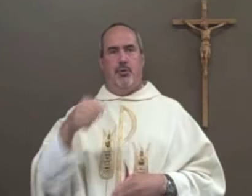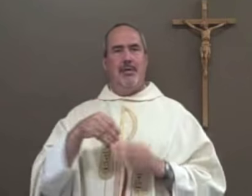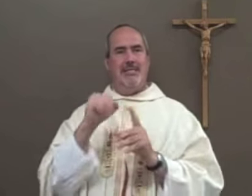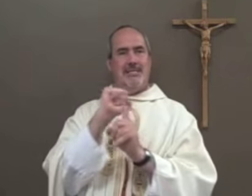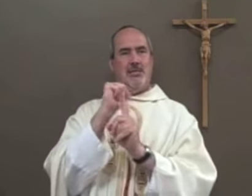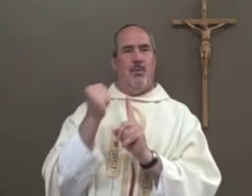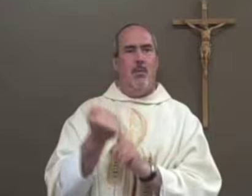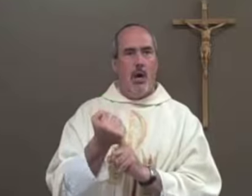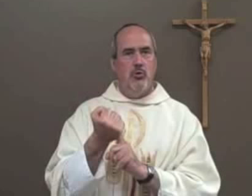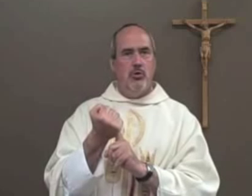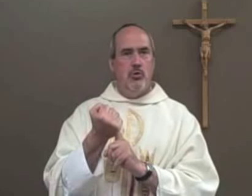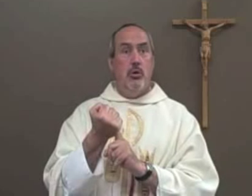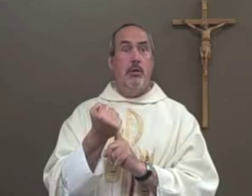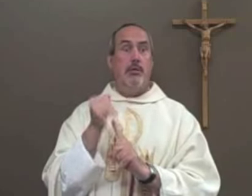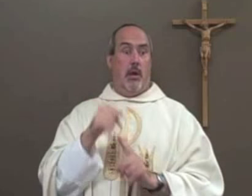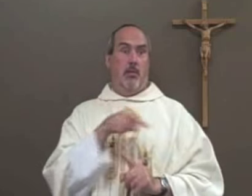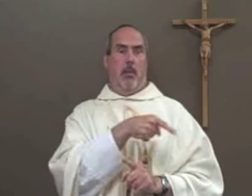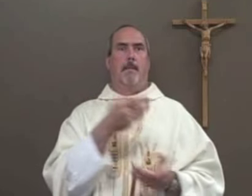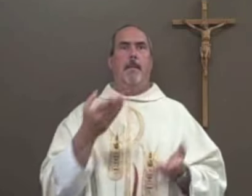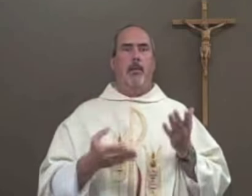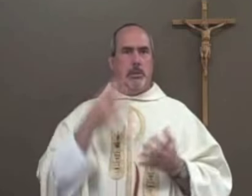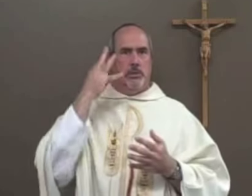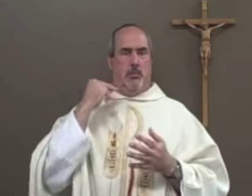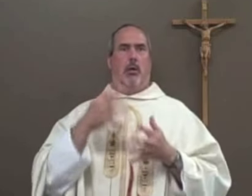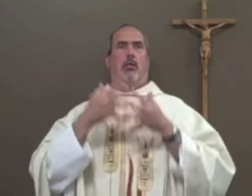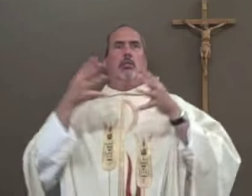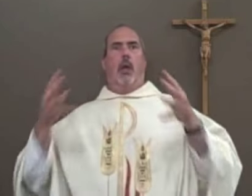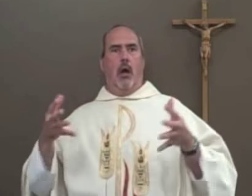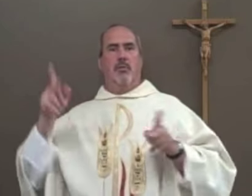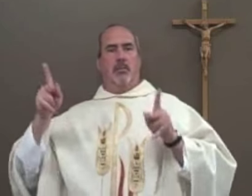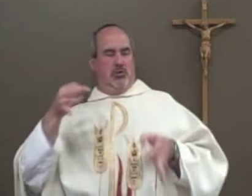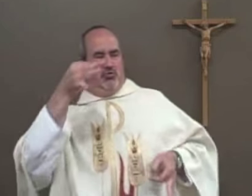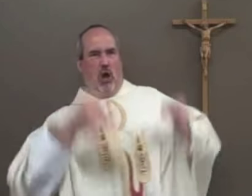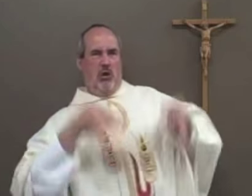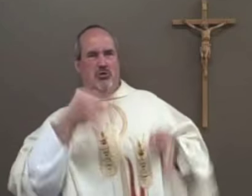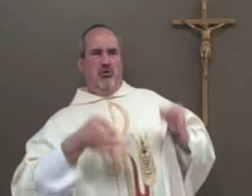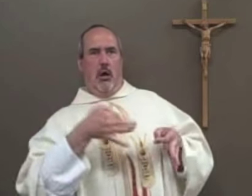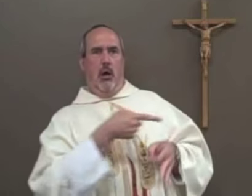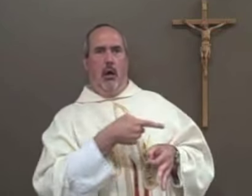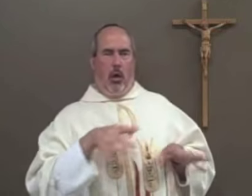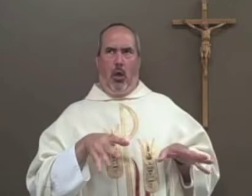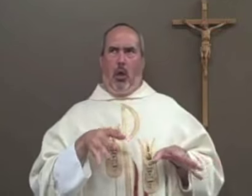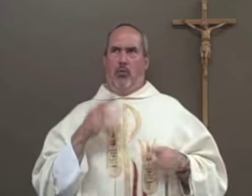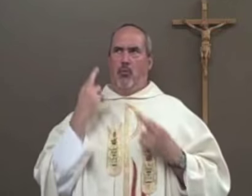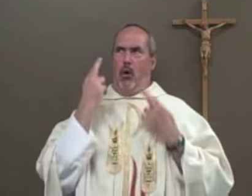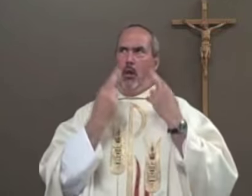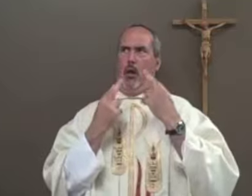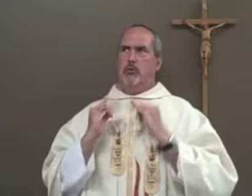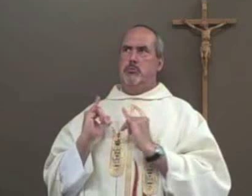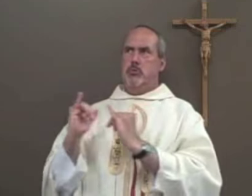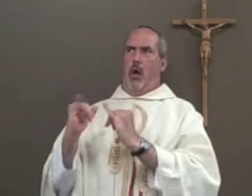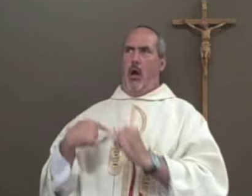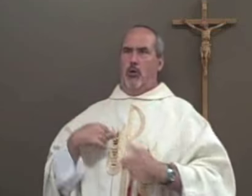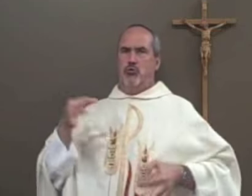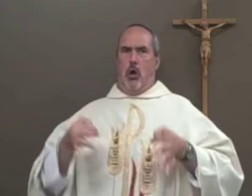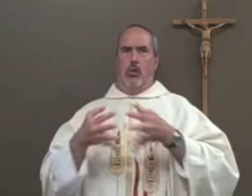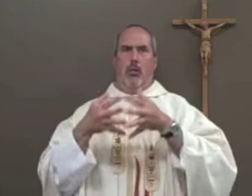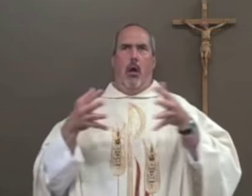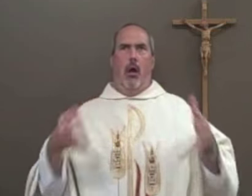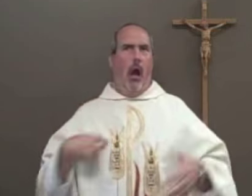God may look at them and place them in a situation where they are the victim of the criticism